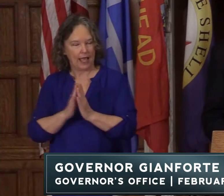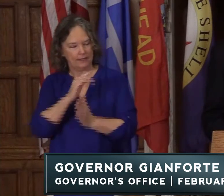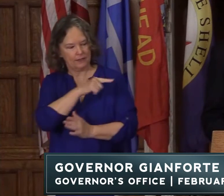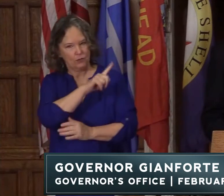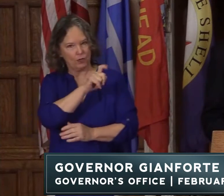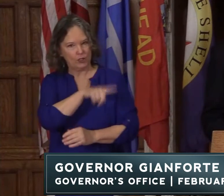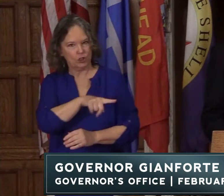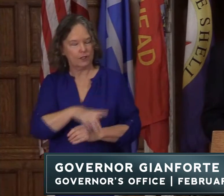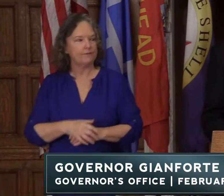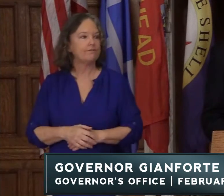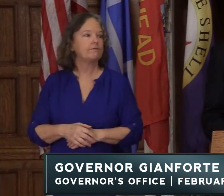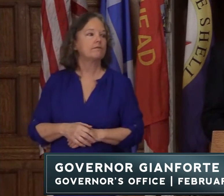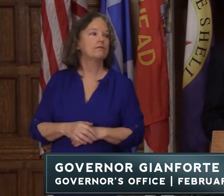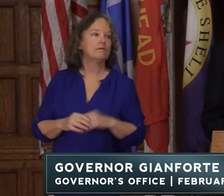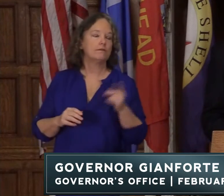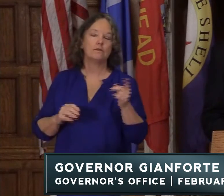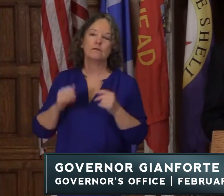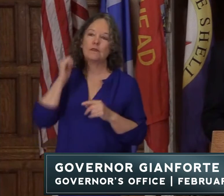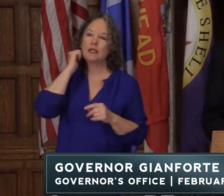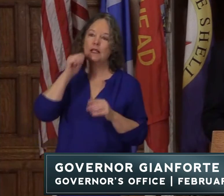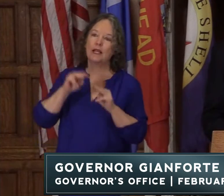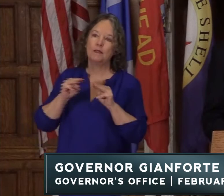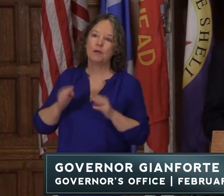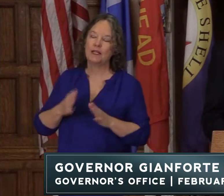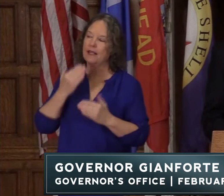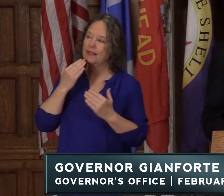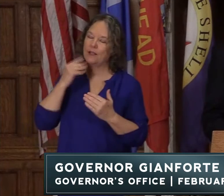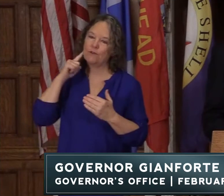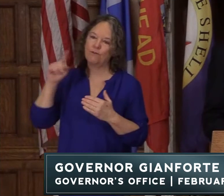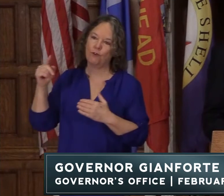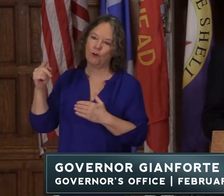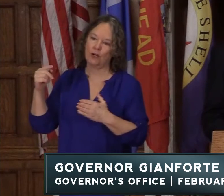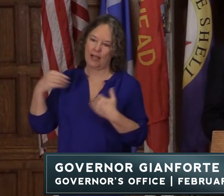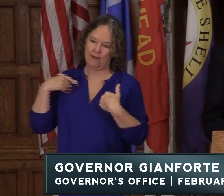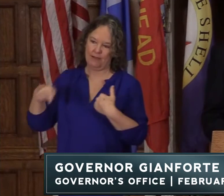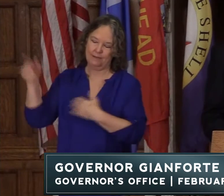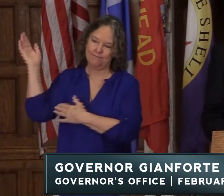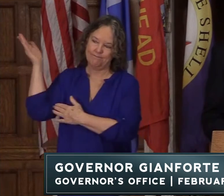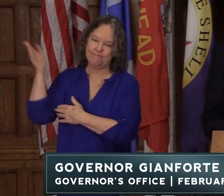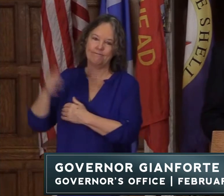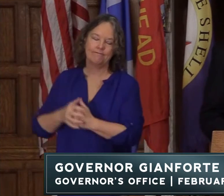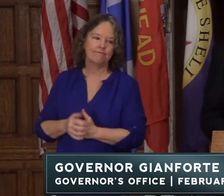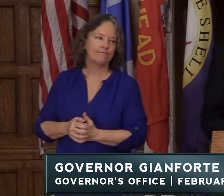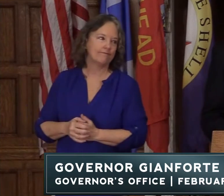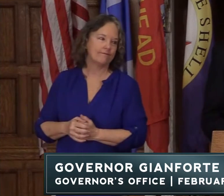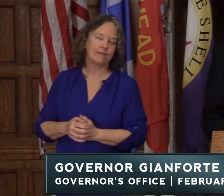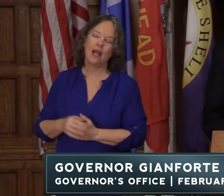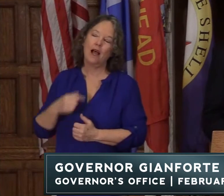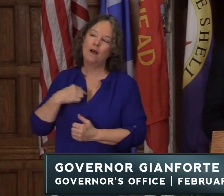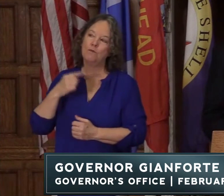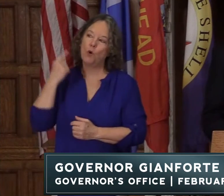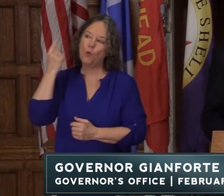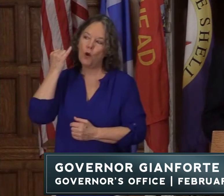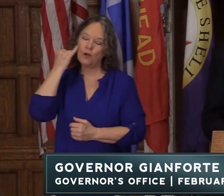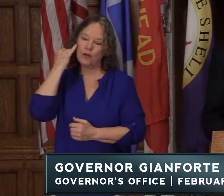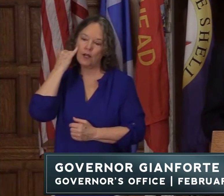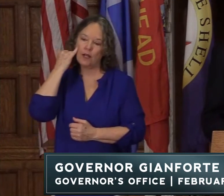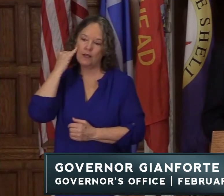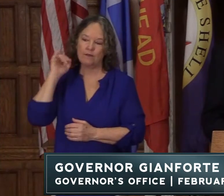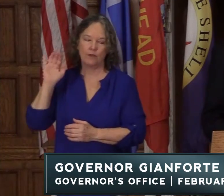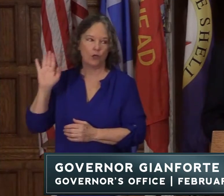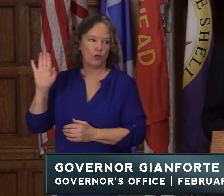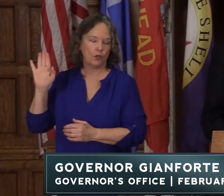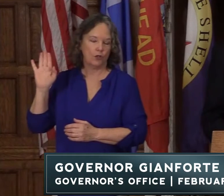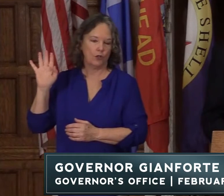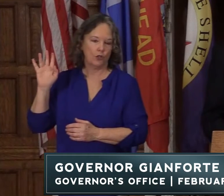Hi, Governor. Keith Schubert with the Daily Montanan here. Thanks for hosting this. I'm changing track here a bit, but I was wondering if your office or if you